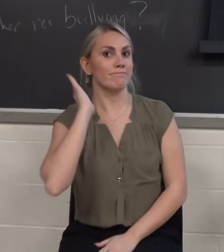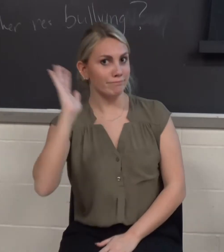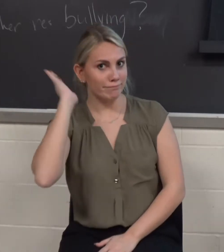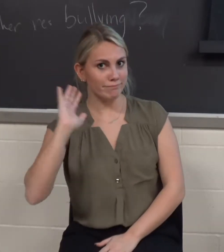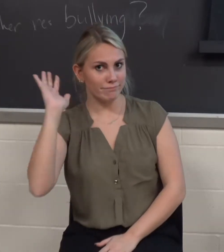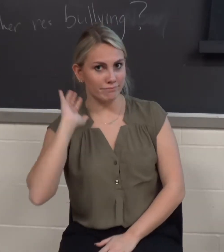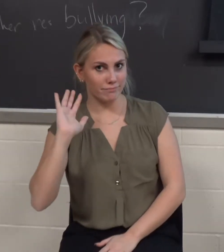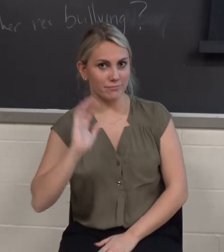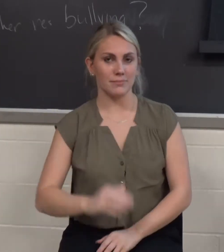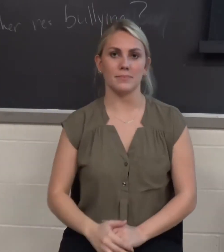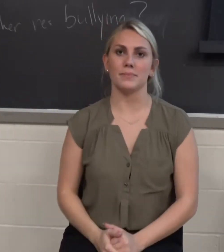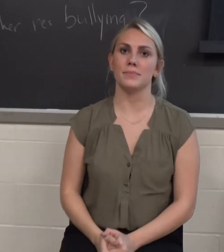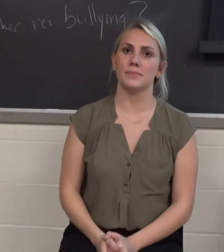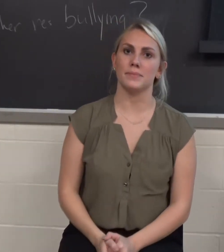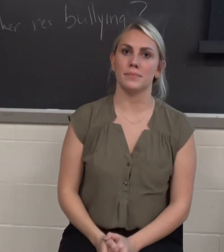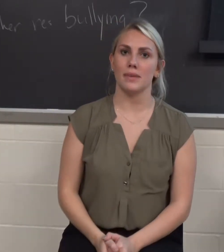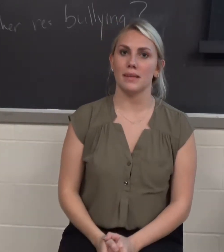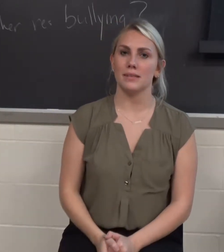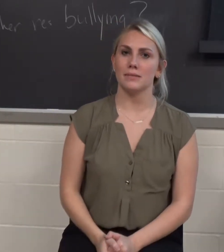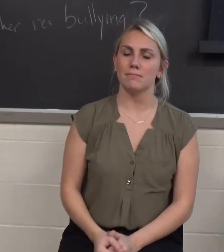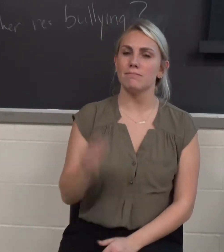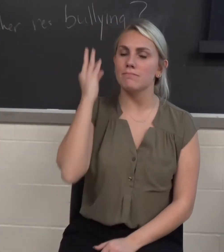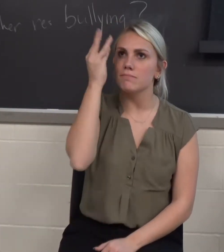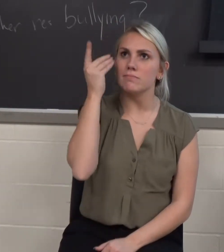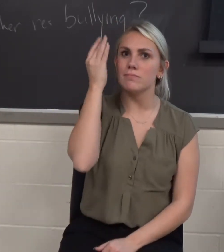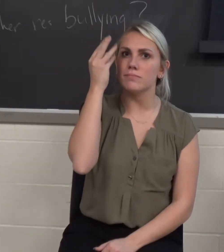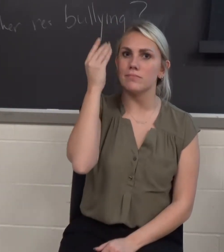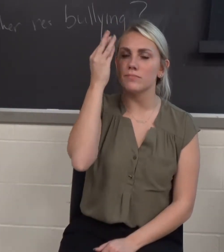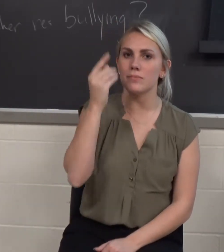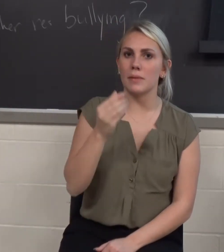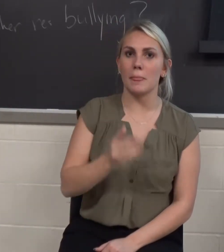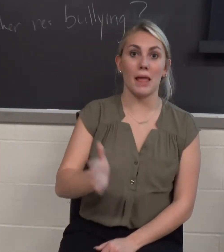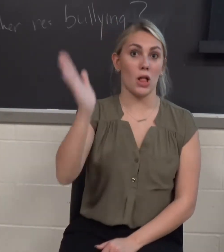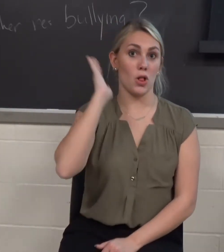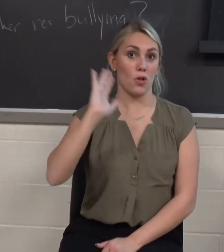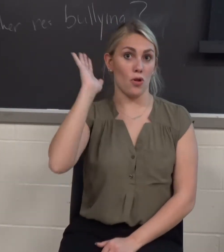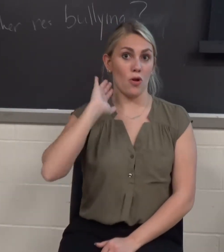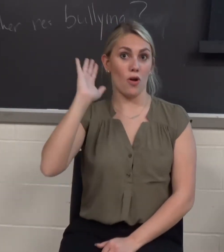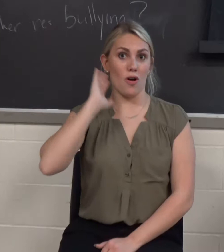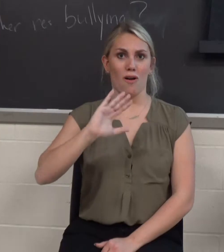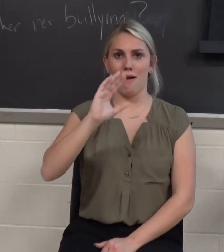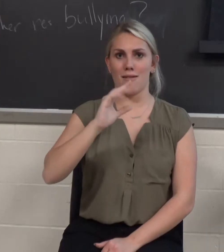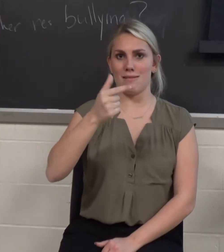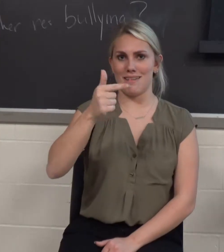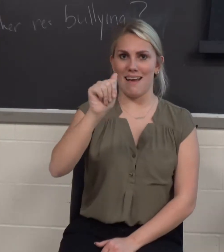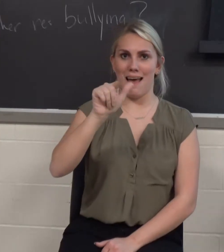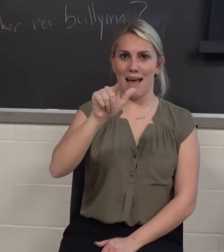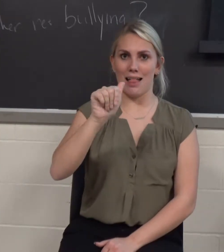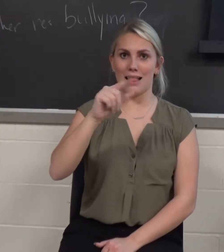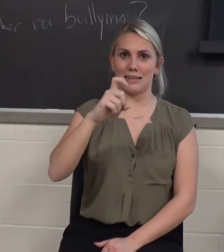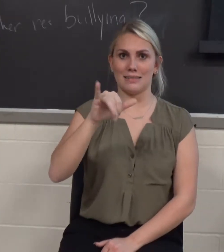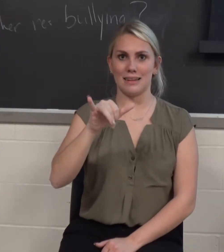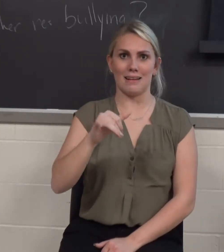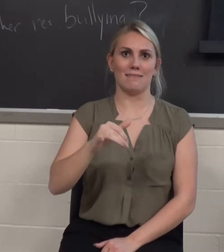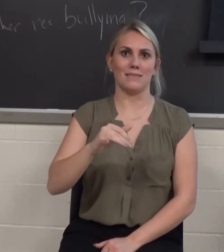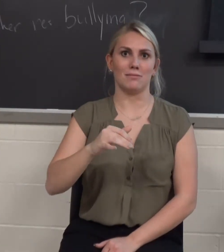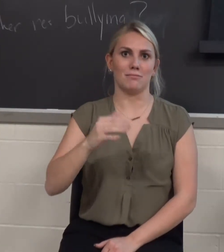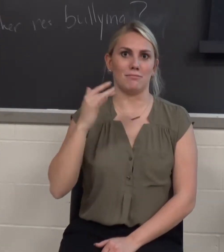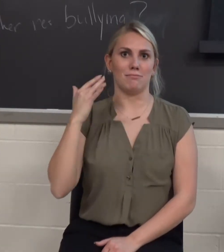Now think about this. What is it? Is it long, long ago in a galaxy far, far away? Wait a second, that's kind